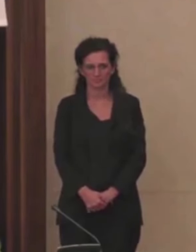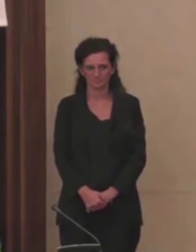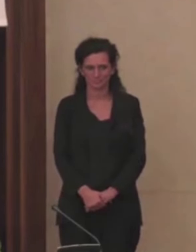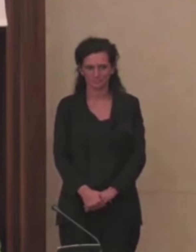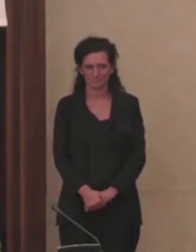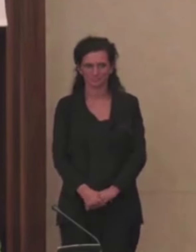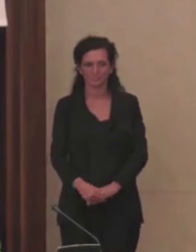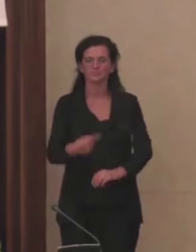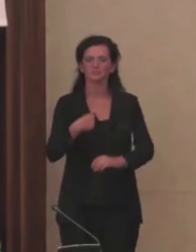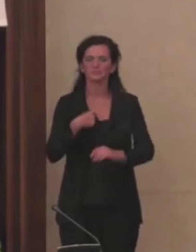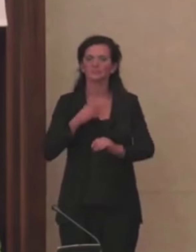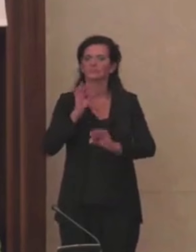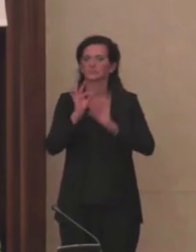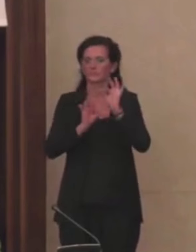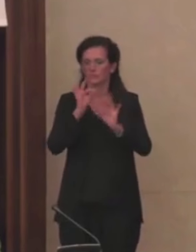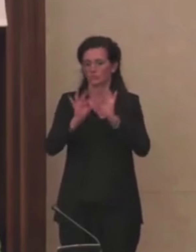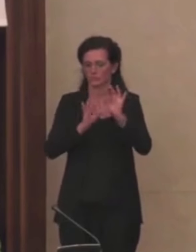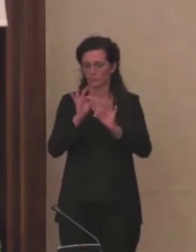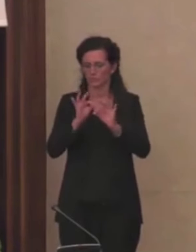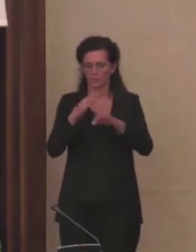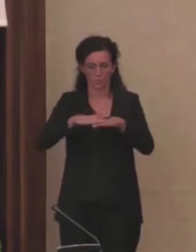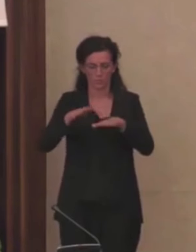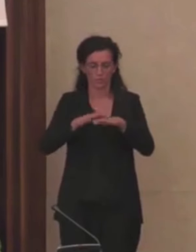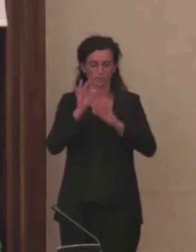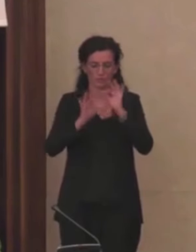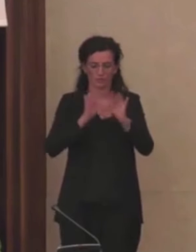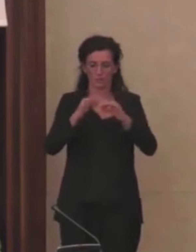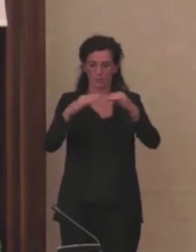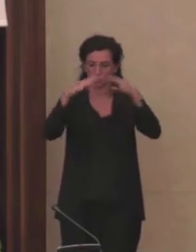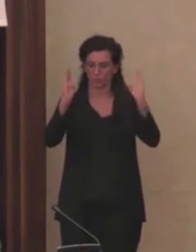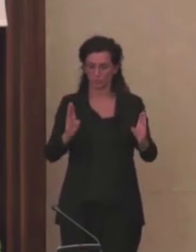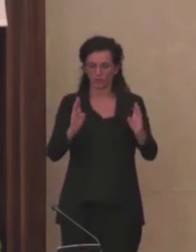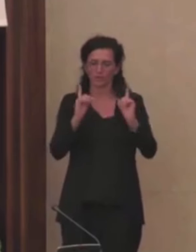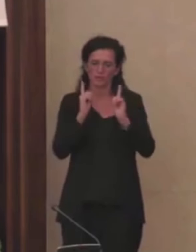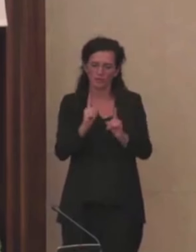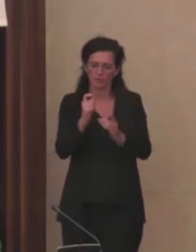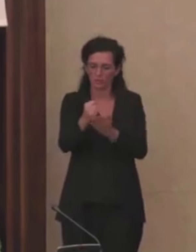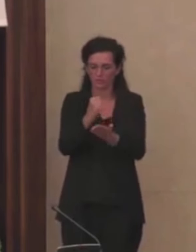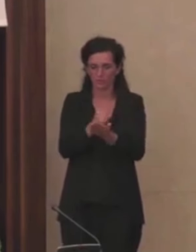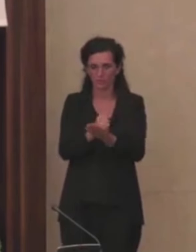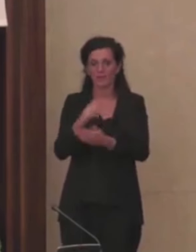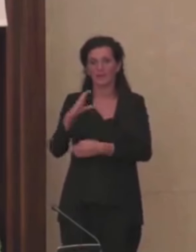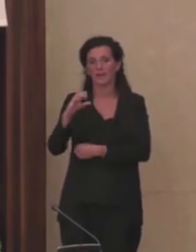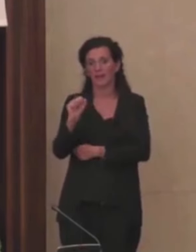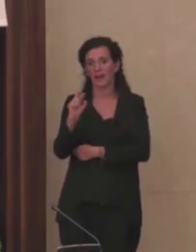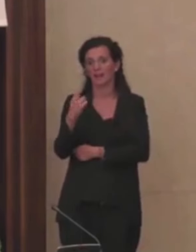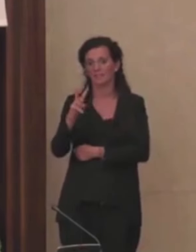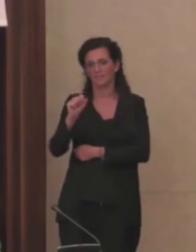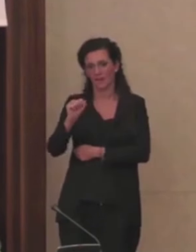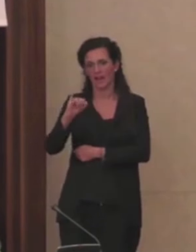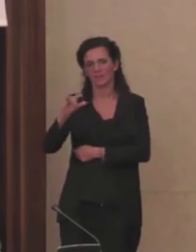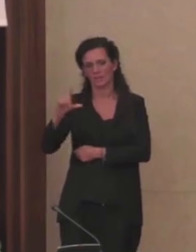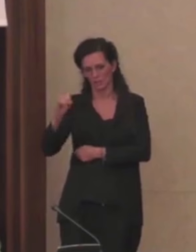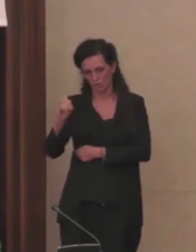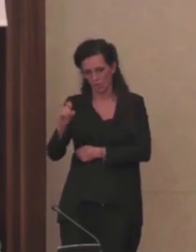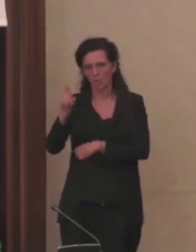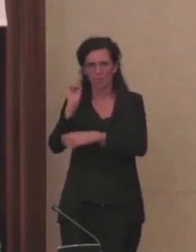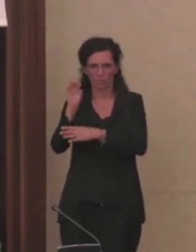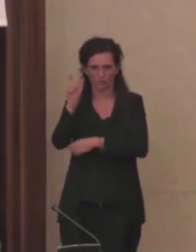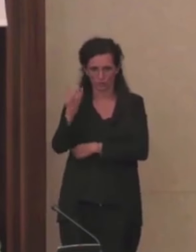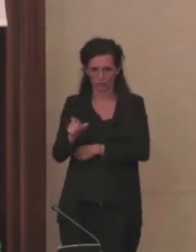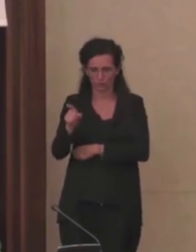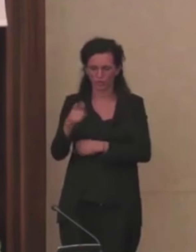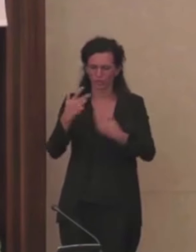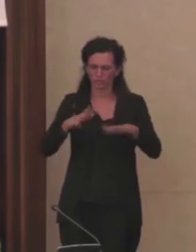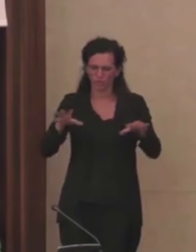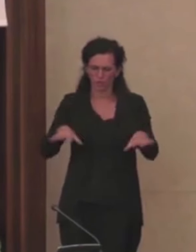We have used home therapies with the IDEA protocol by Dr. Carvalho. We've used